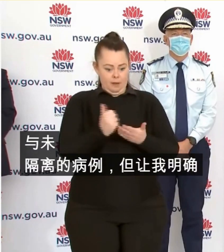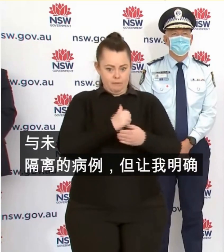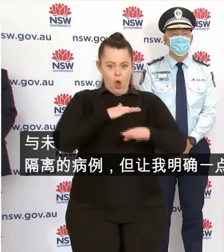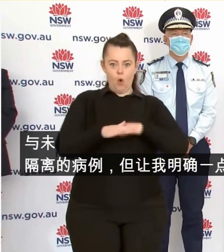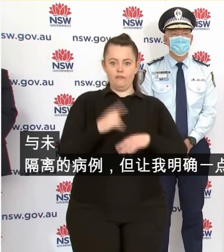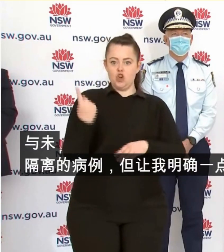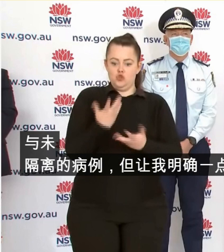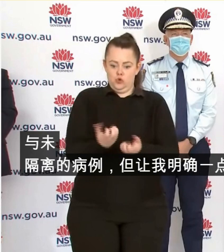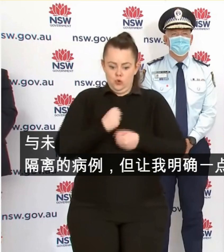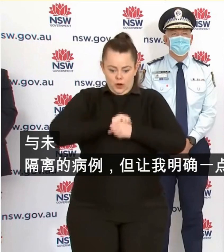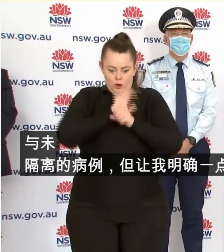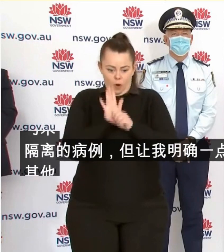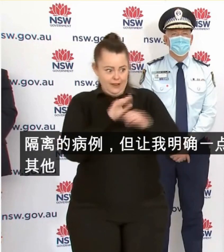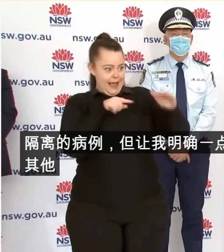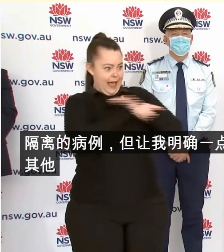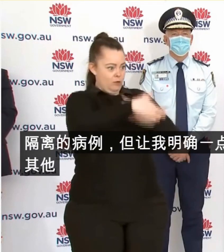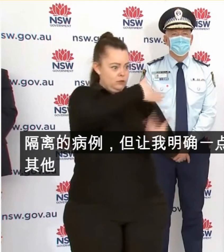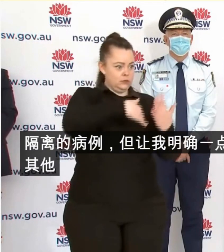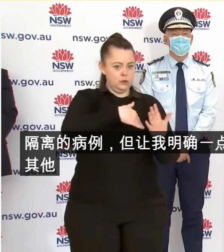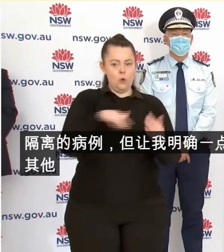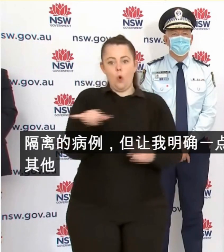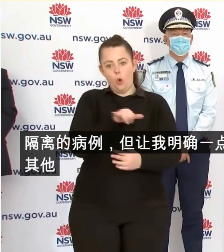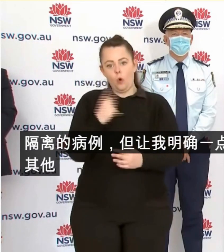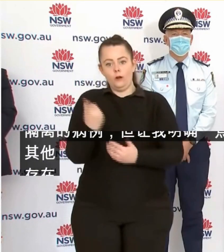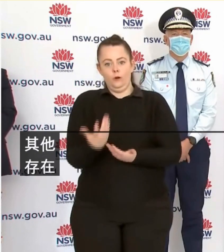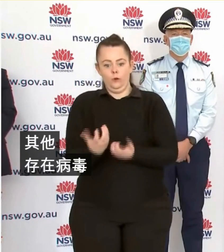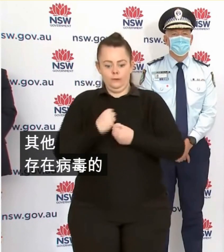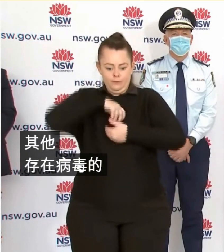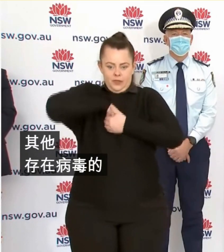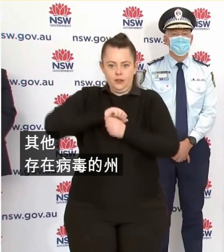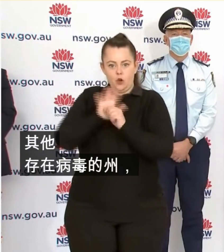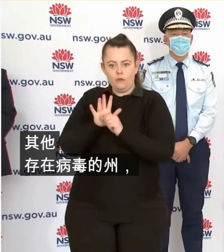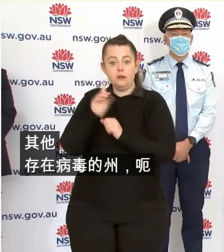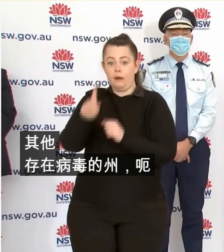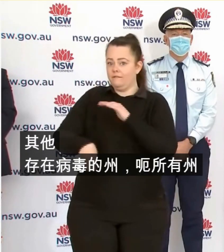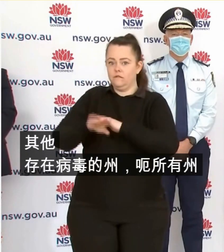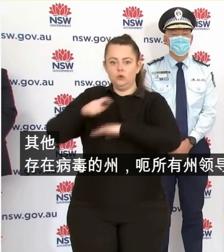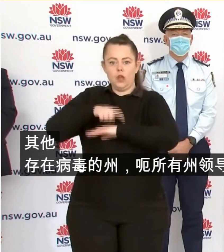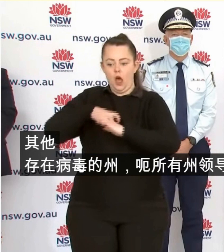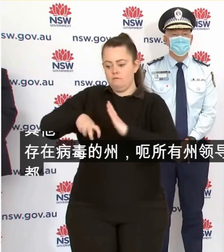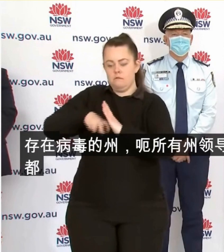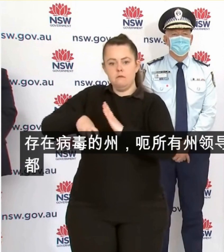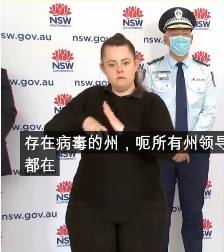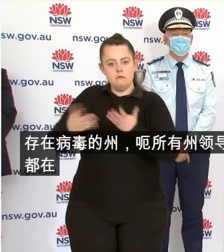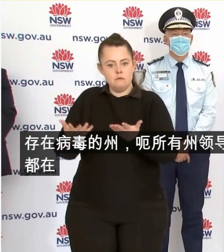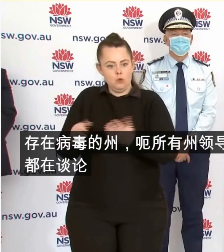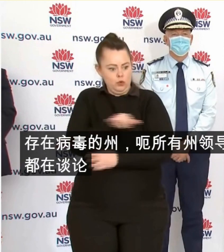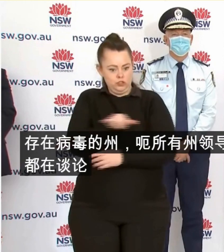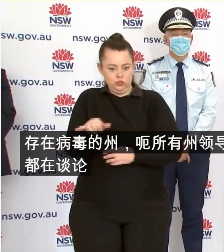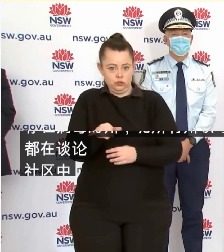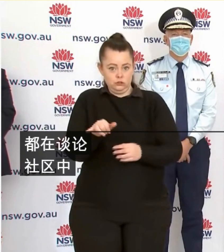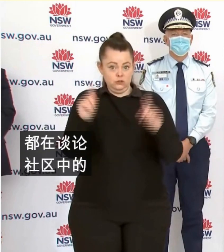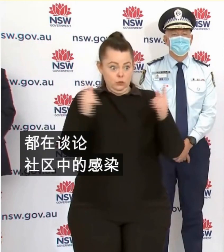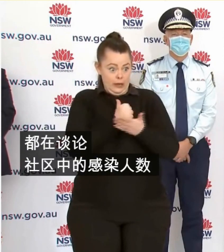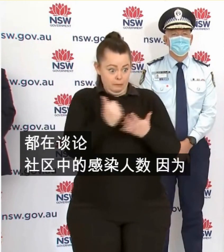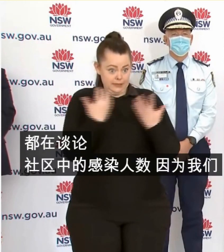But let me be clear that in other states where the virus is present, all state leaders are talking about the